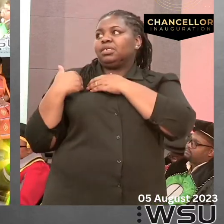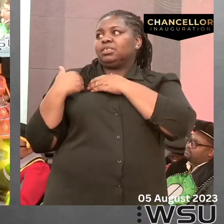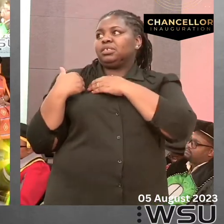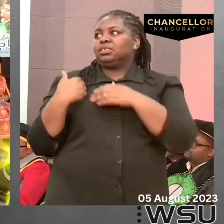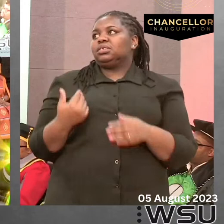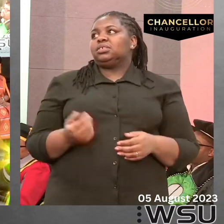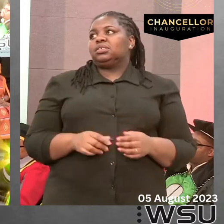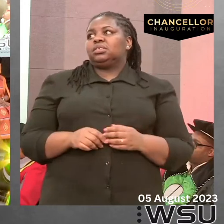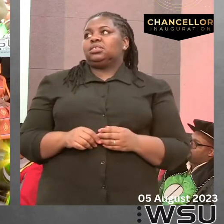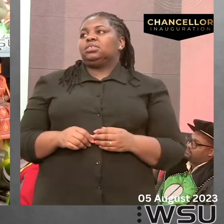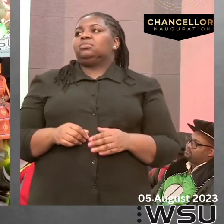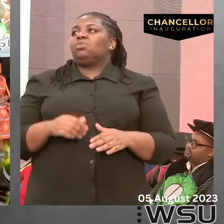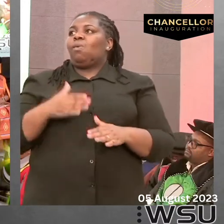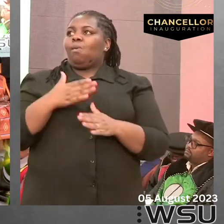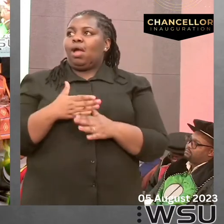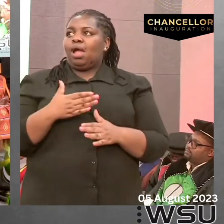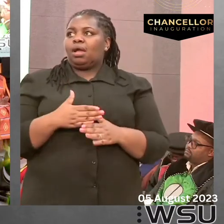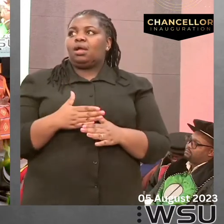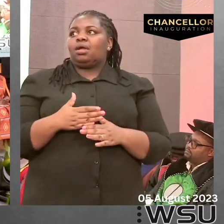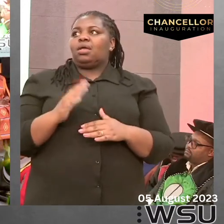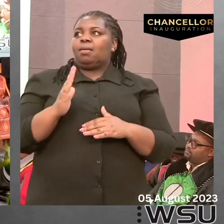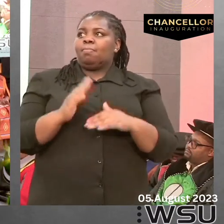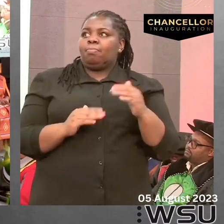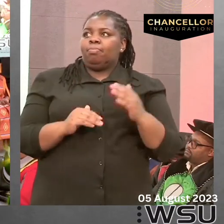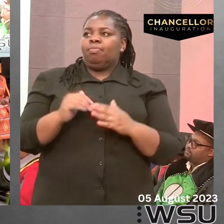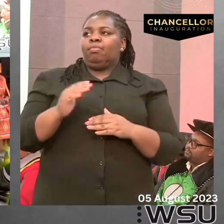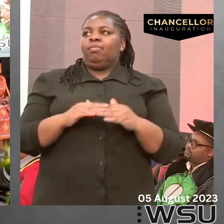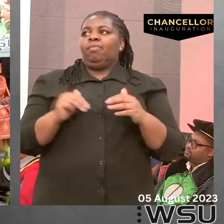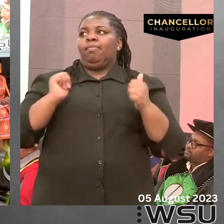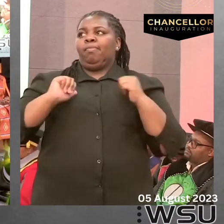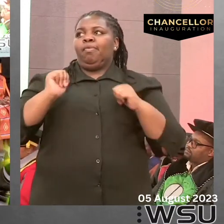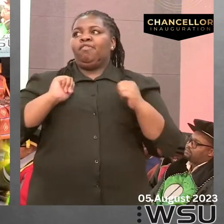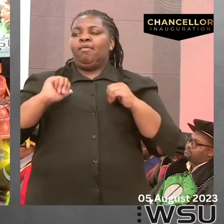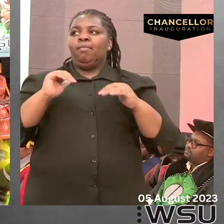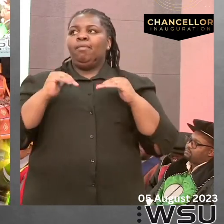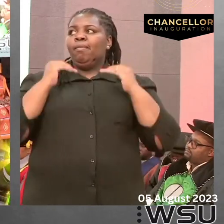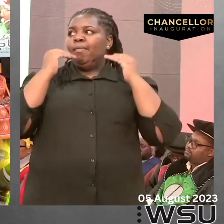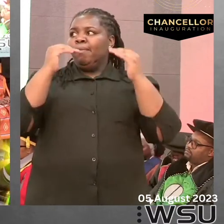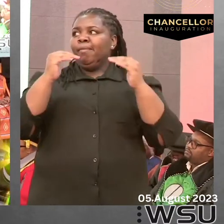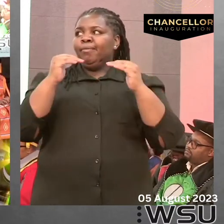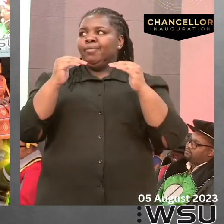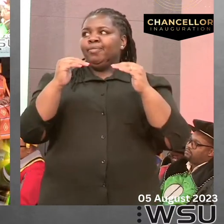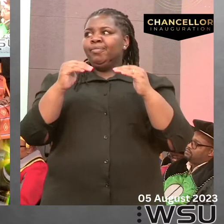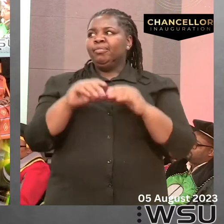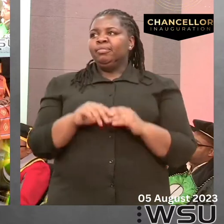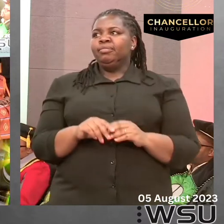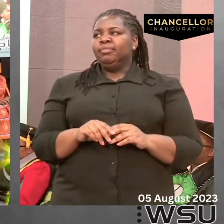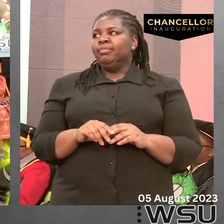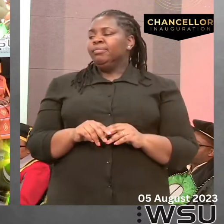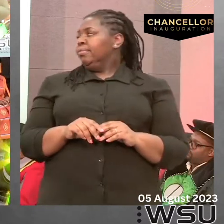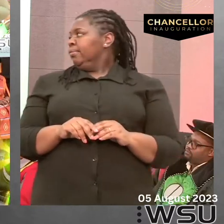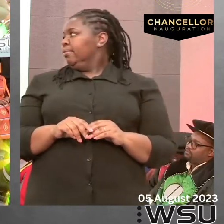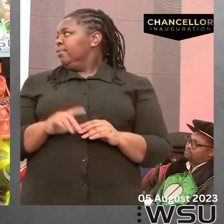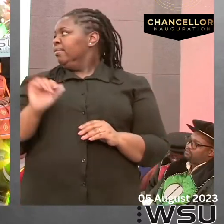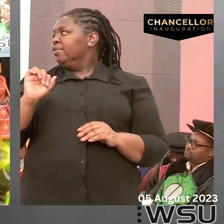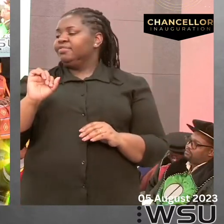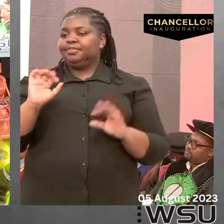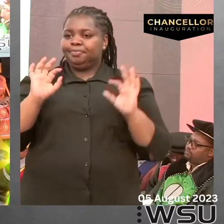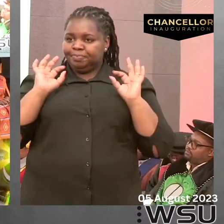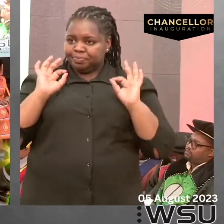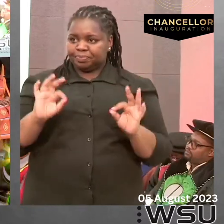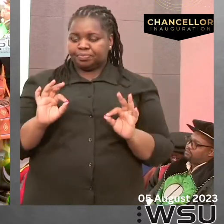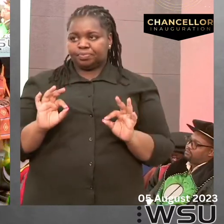to work and build and perform at the highest standards of excellence,